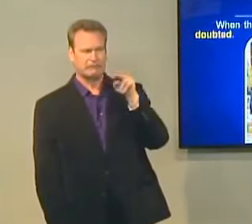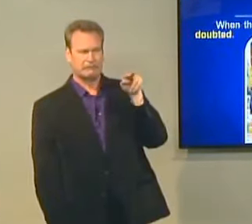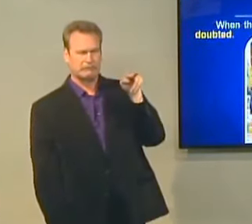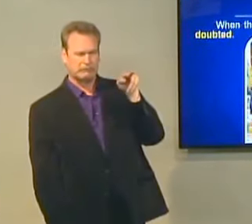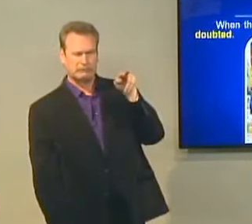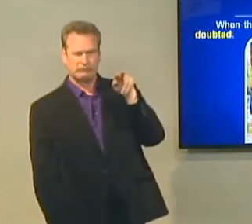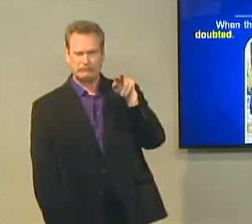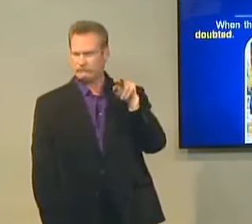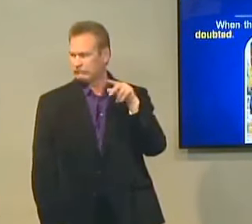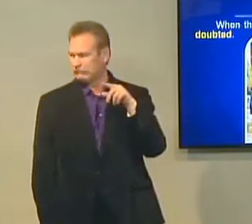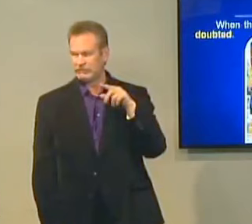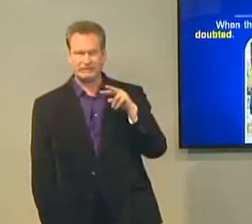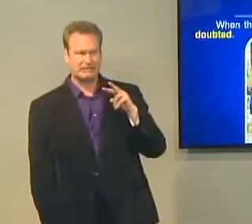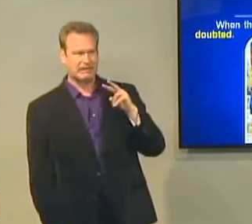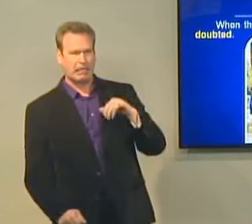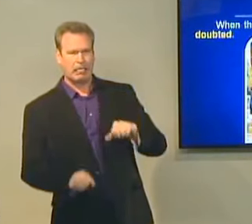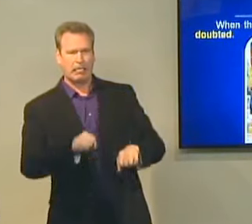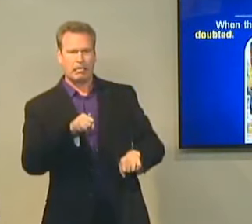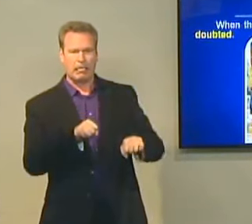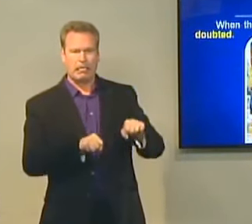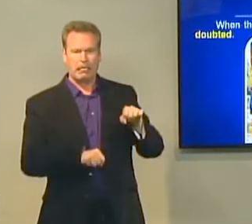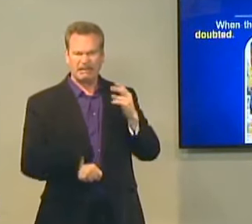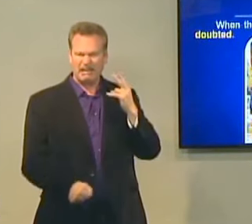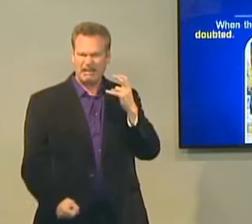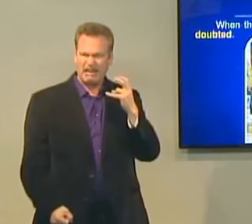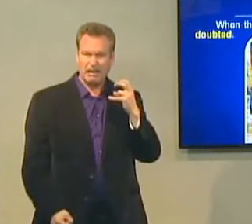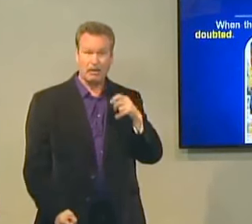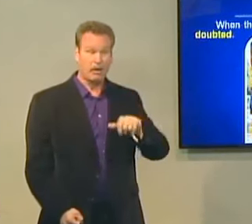But yet a few. Doubted him. And thought.